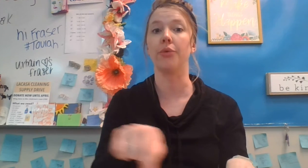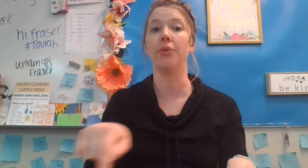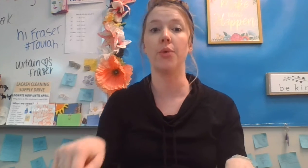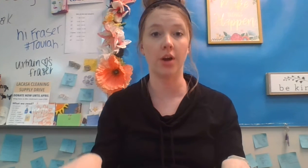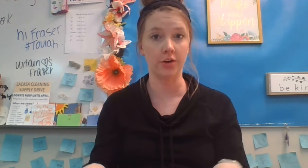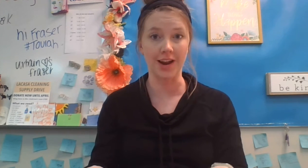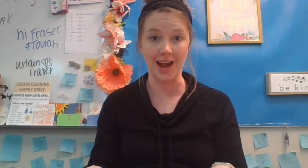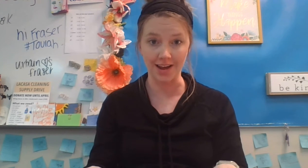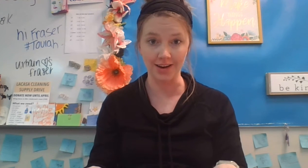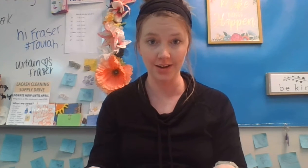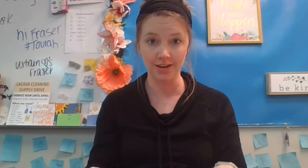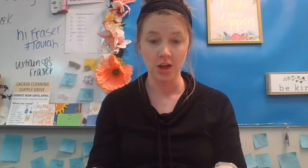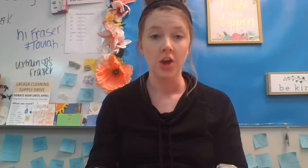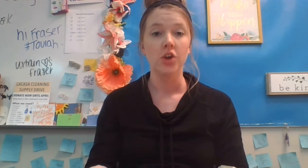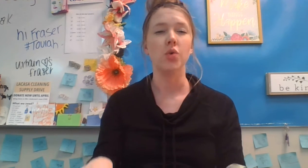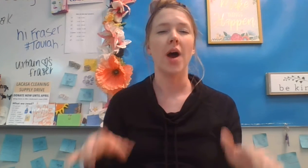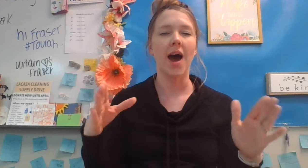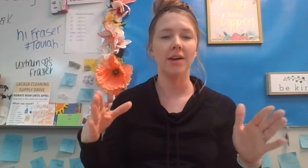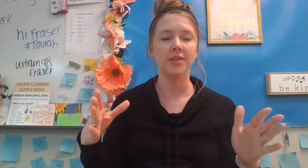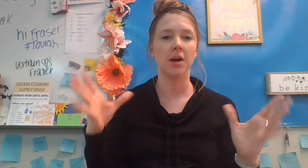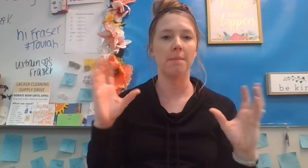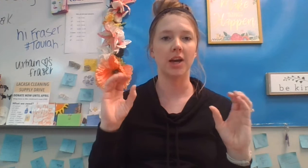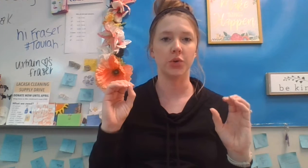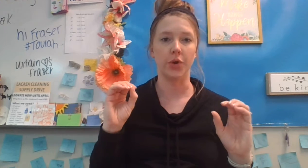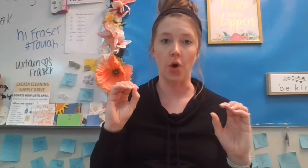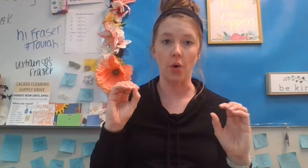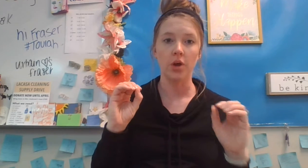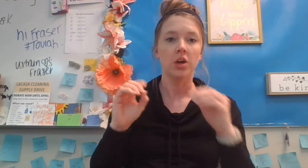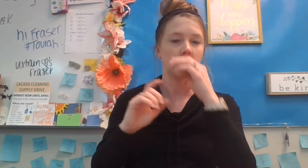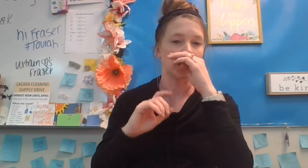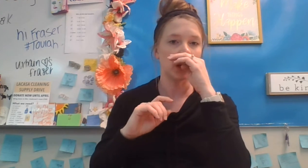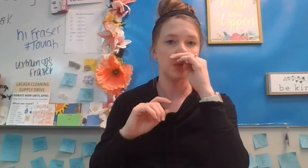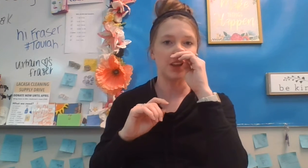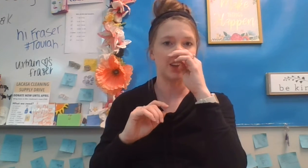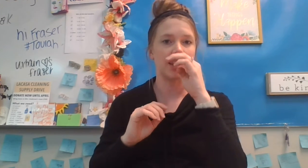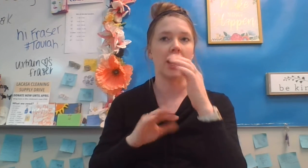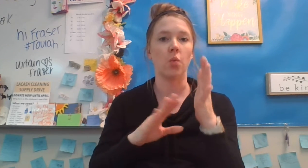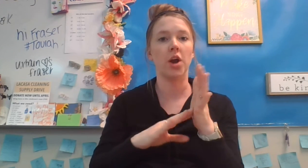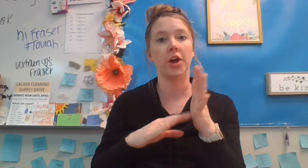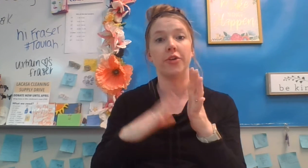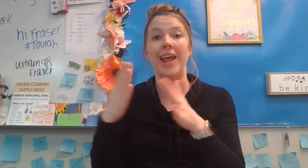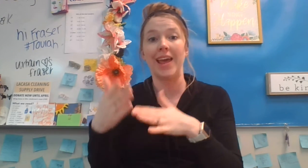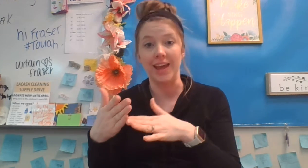through 109, you have to come back to an O. So it's going to be like saying